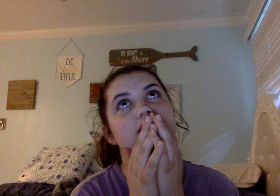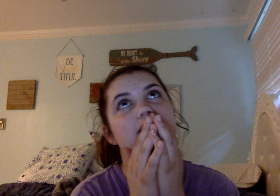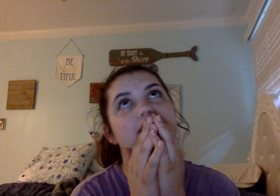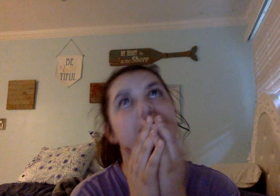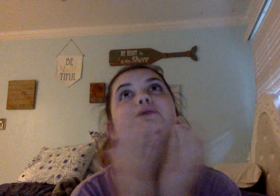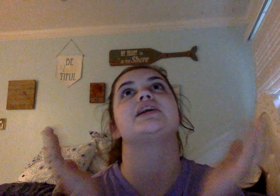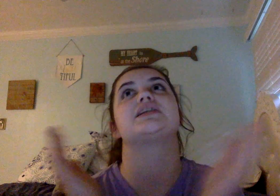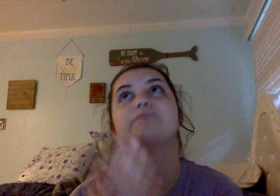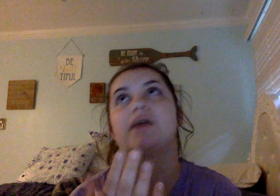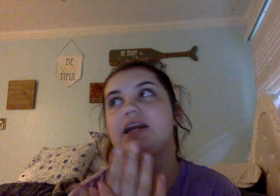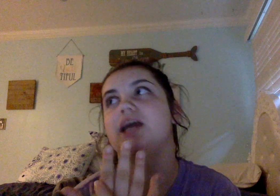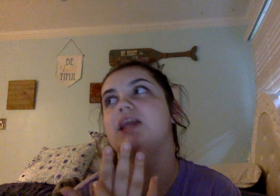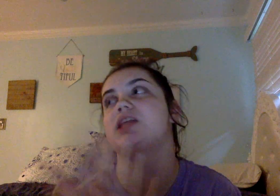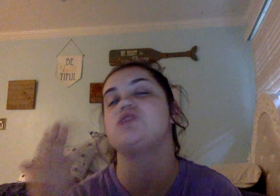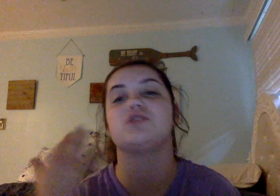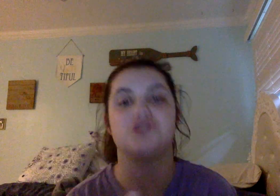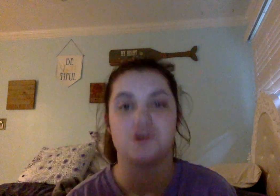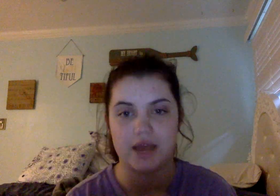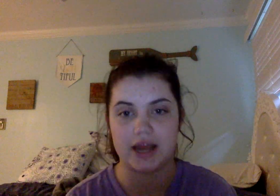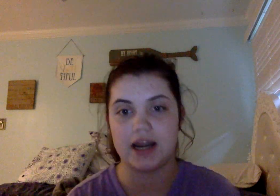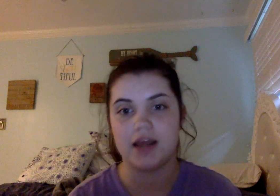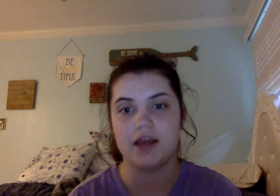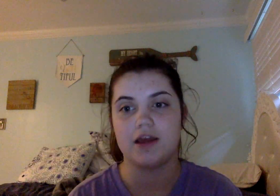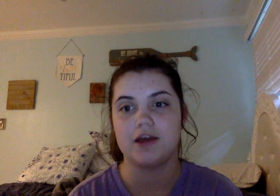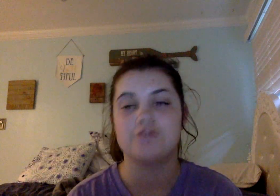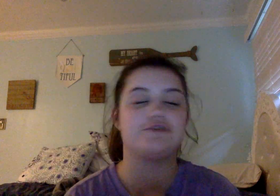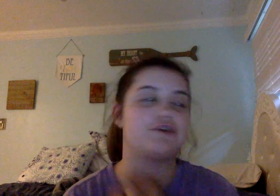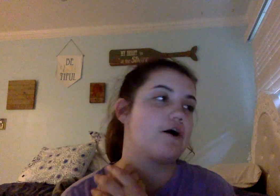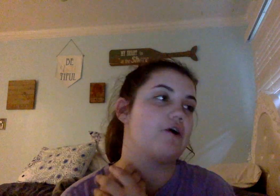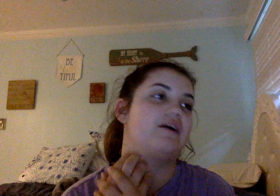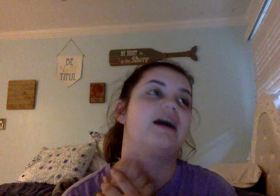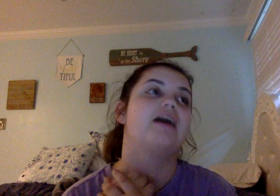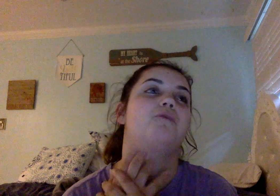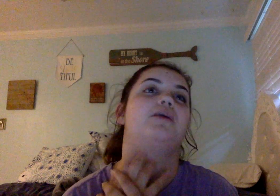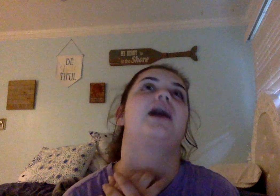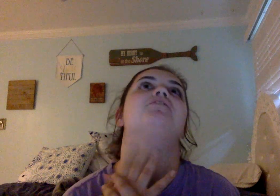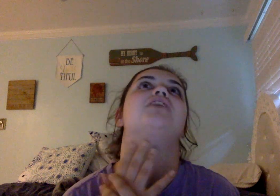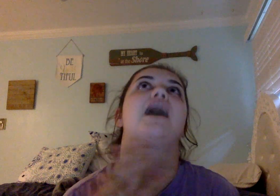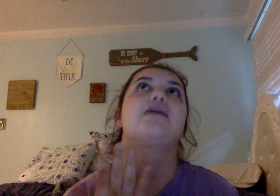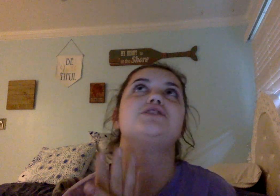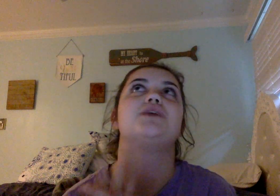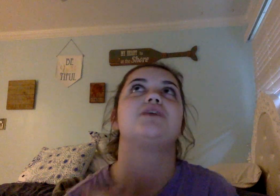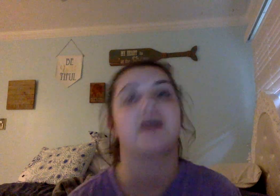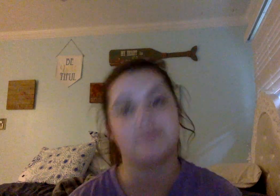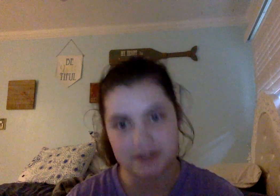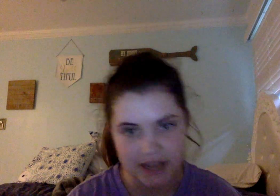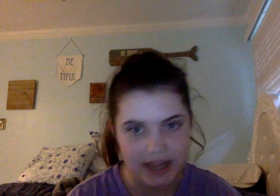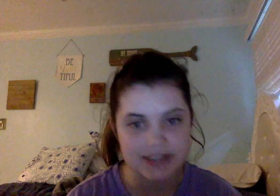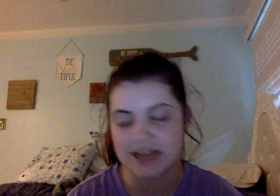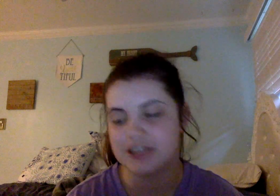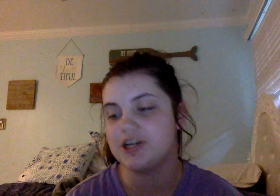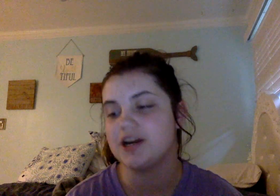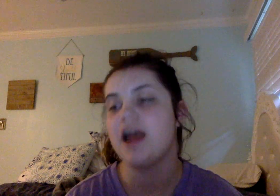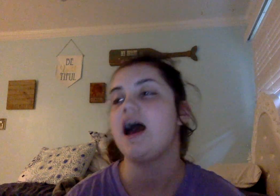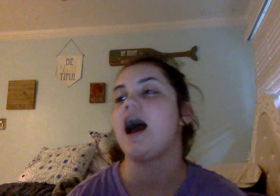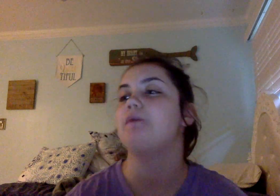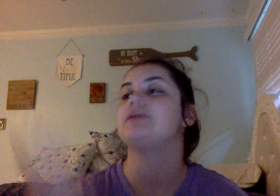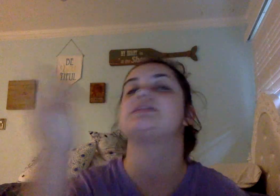If you can explain it, then you can do it. So whenever I was doing environmental science last year, I would